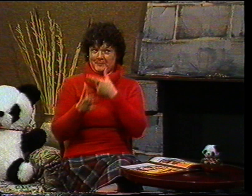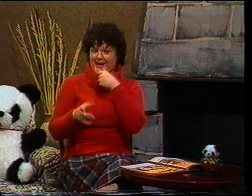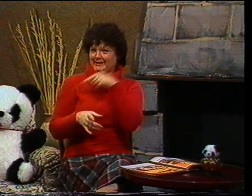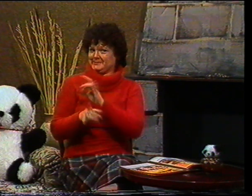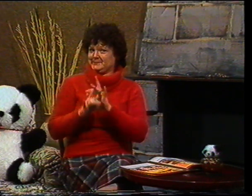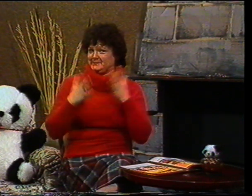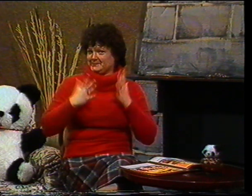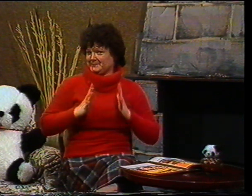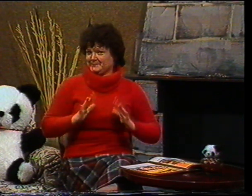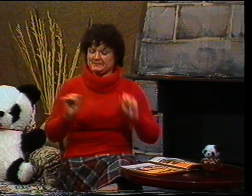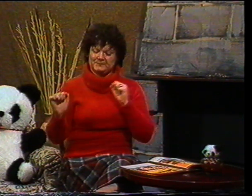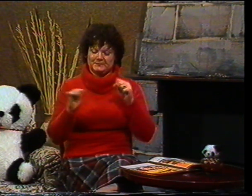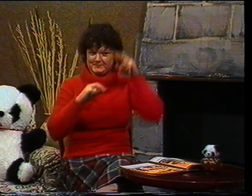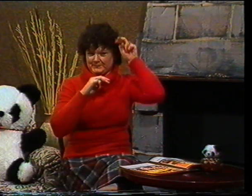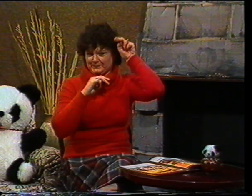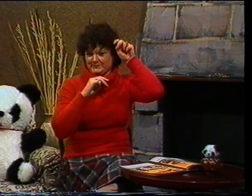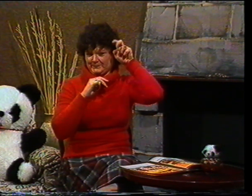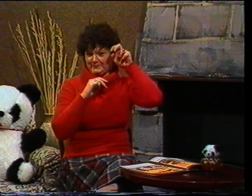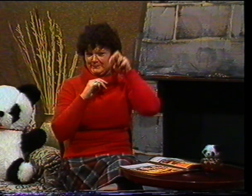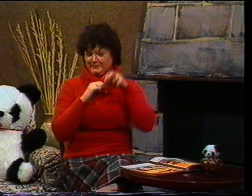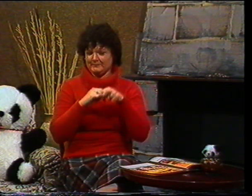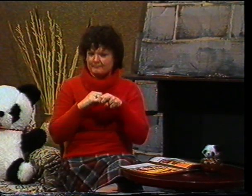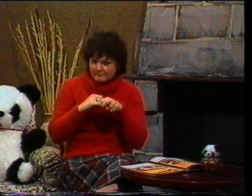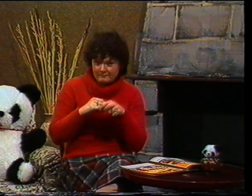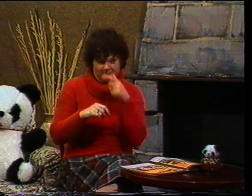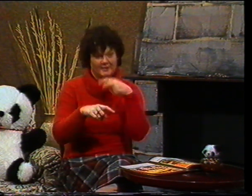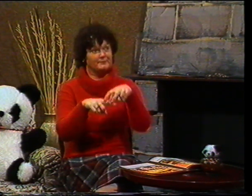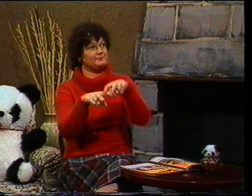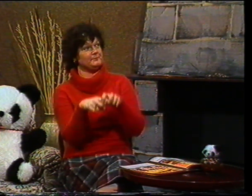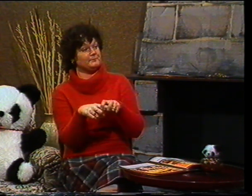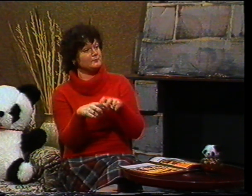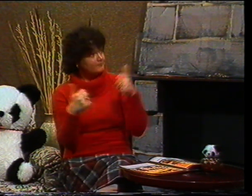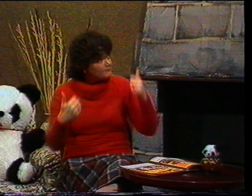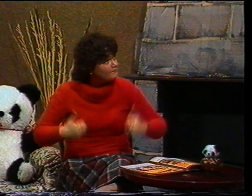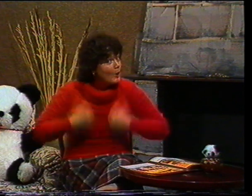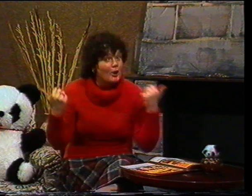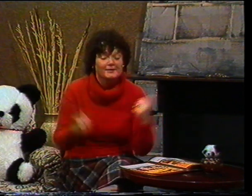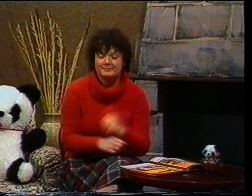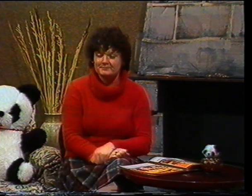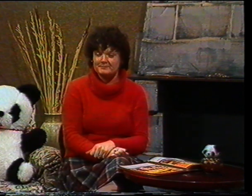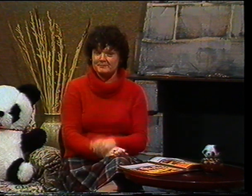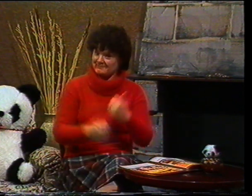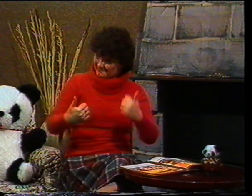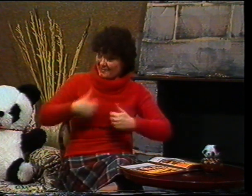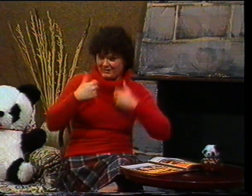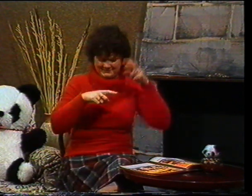and got dressed for the man downstairs. And she walked smartly down the stairs, and the man was sitting there. Good morning. Good